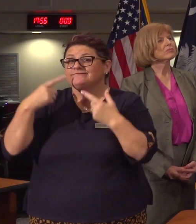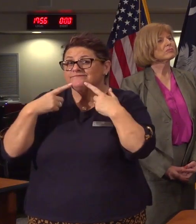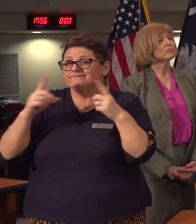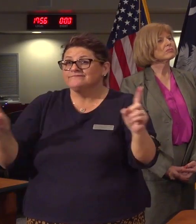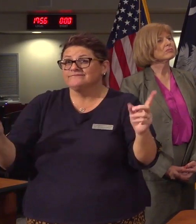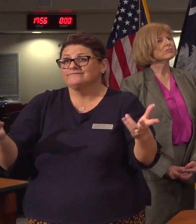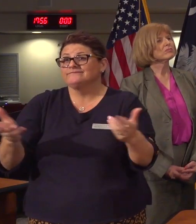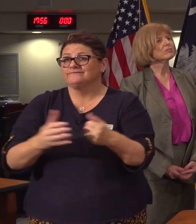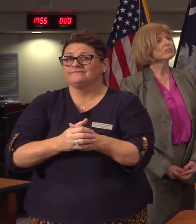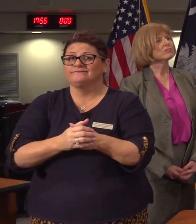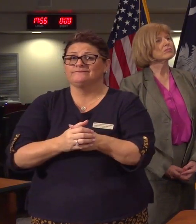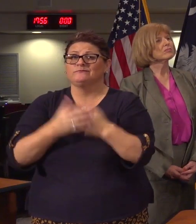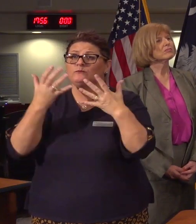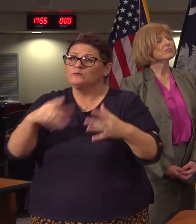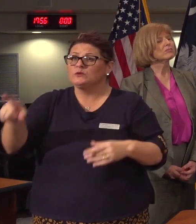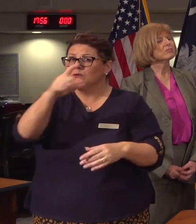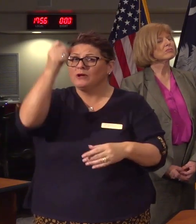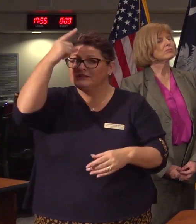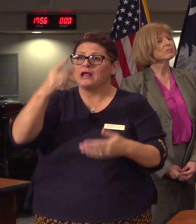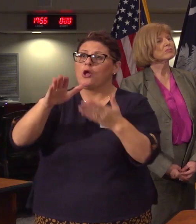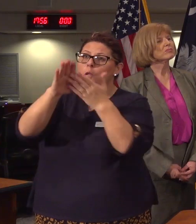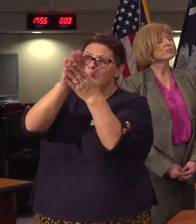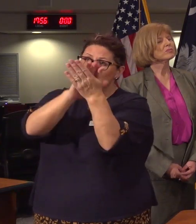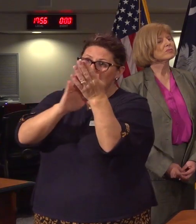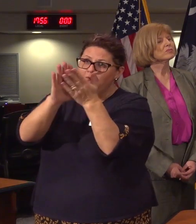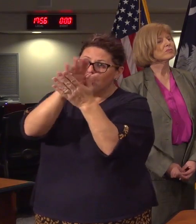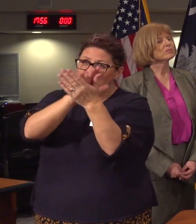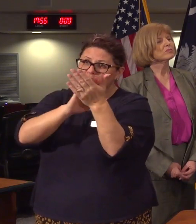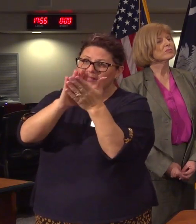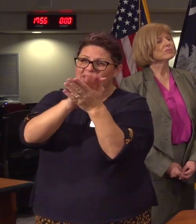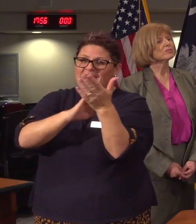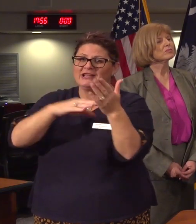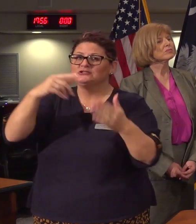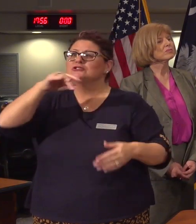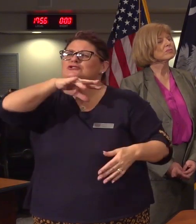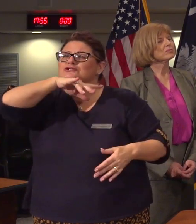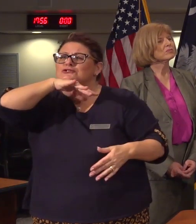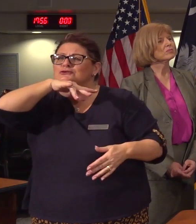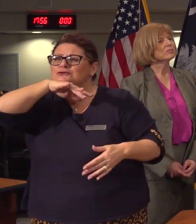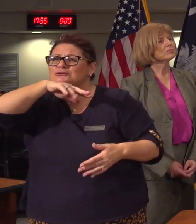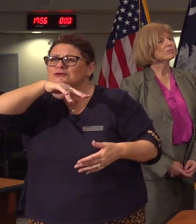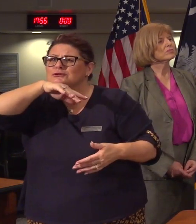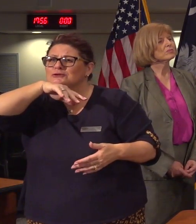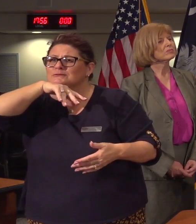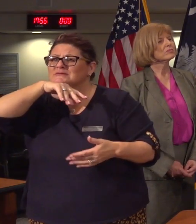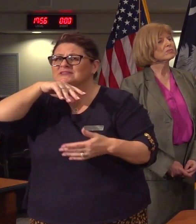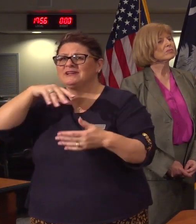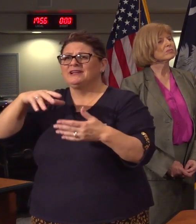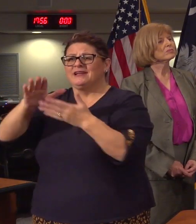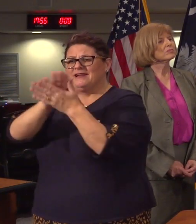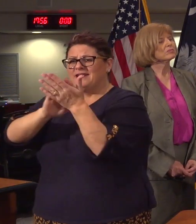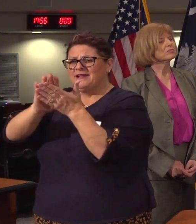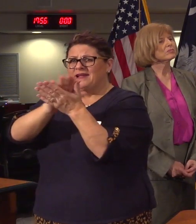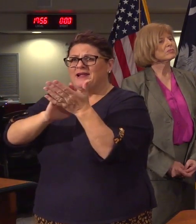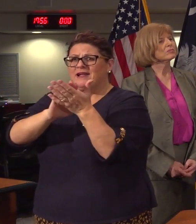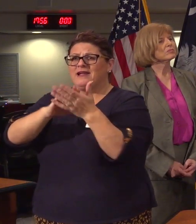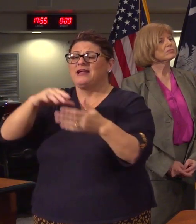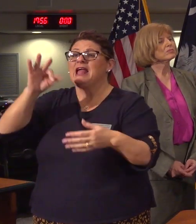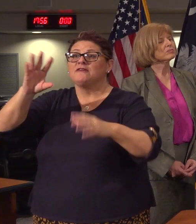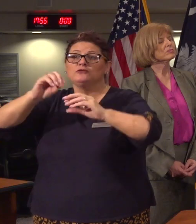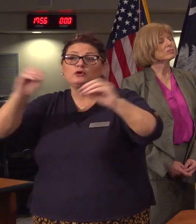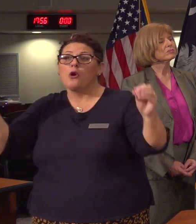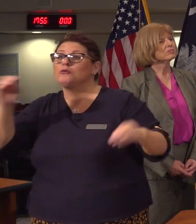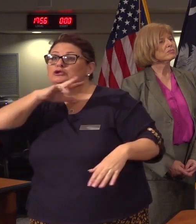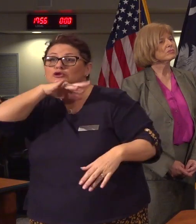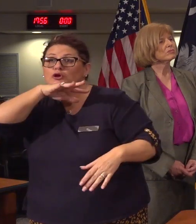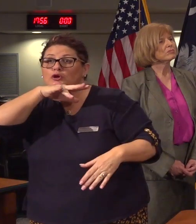to understand that washing their hands and removing germs from your hands prevents the introduction of the virus in the body.